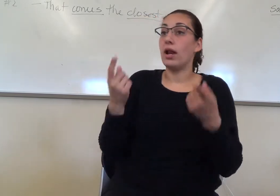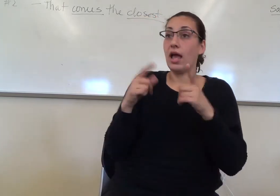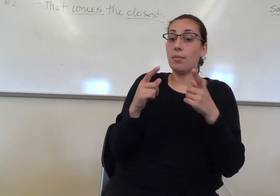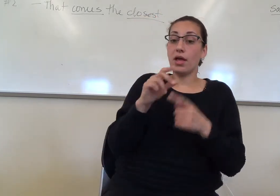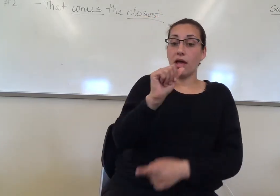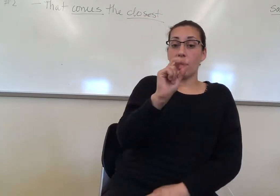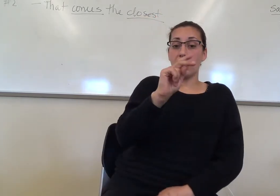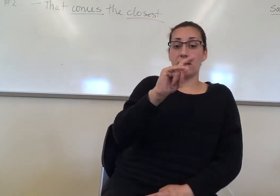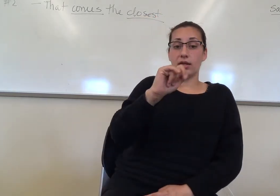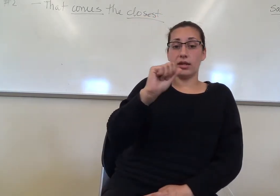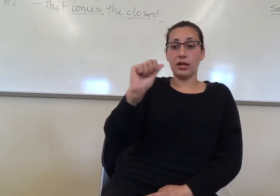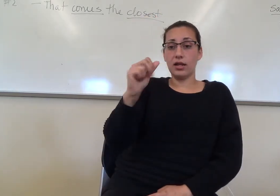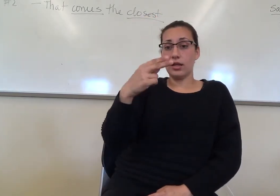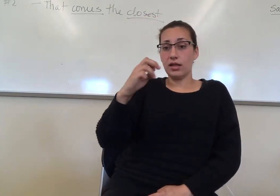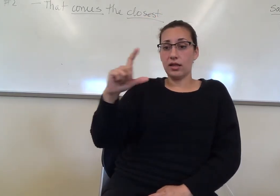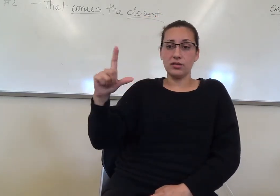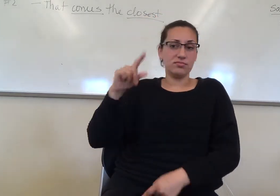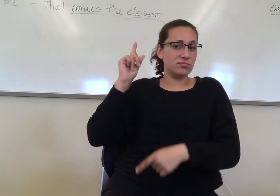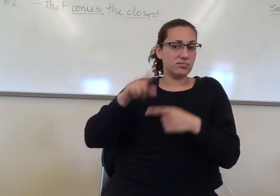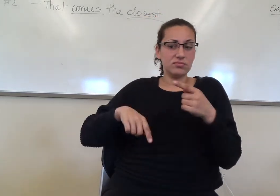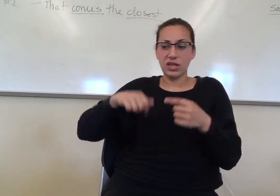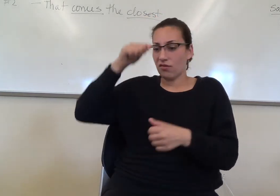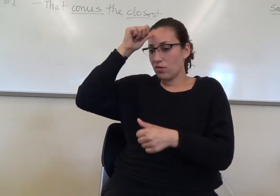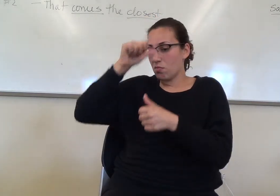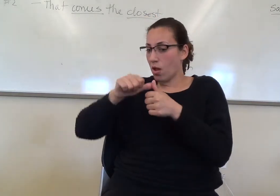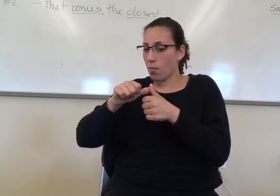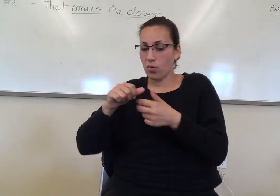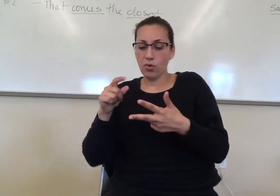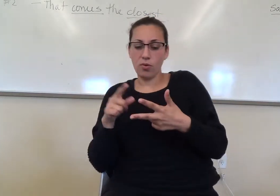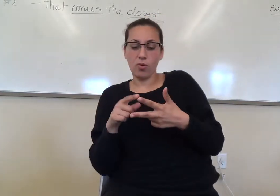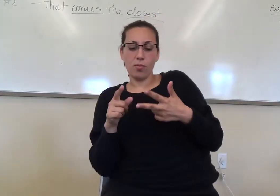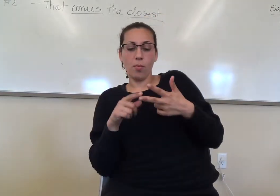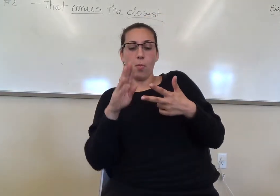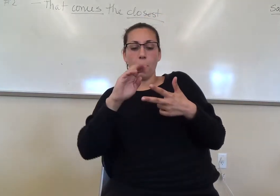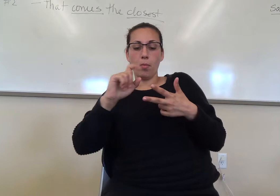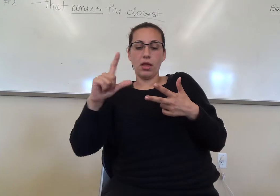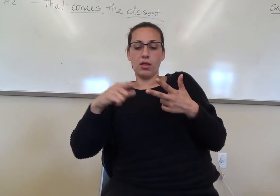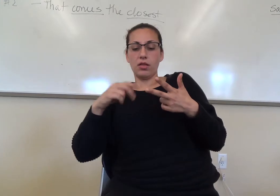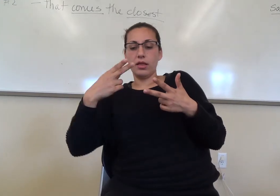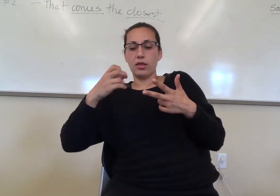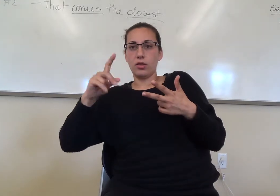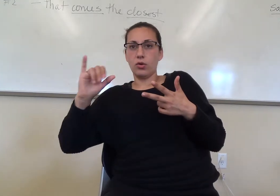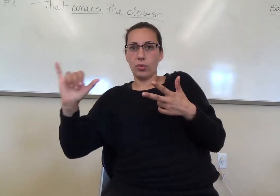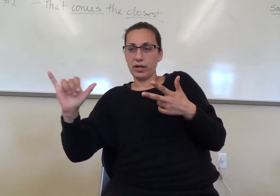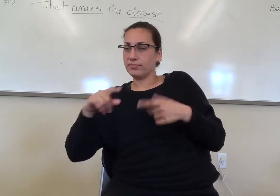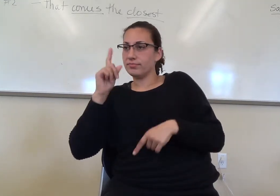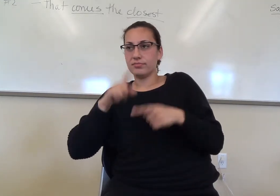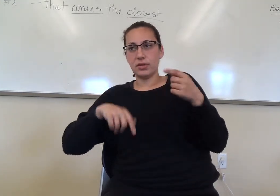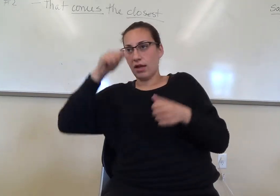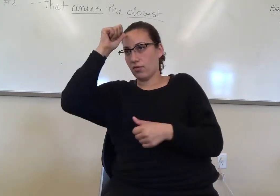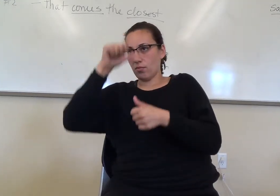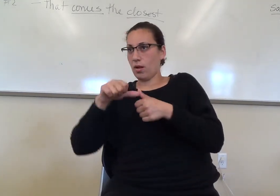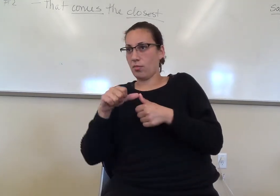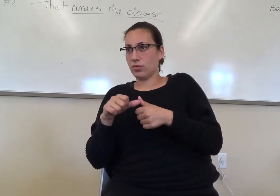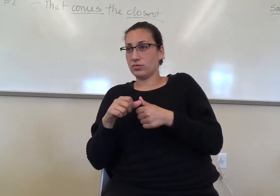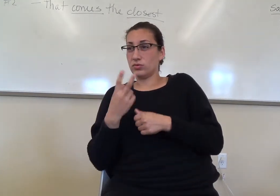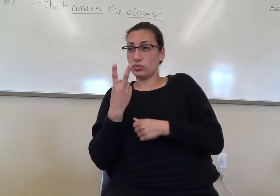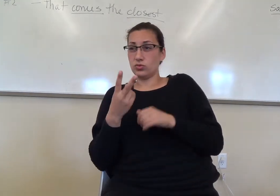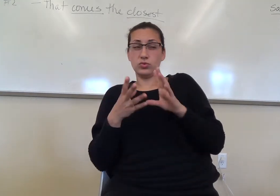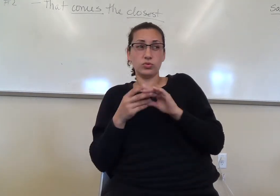remember, Bill and Hillary Clinton can't remember. These two stories have little in common. So yeah, this